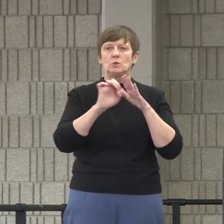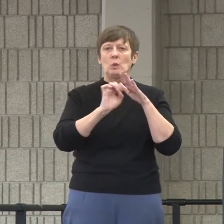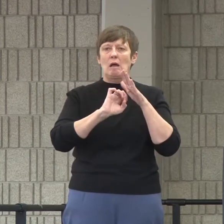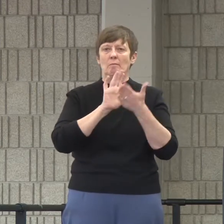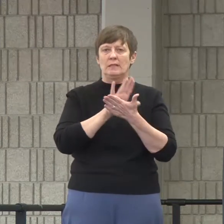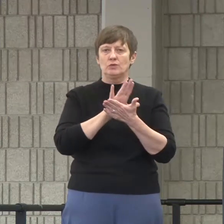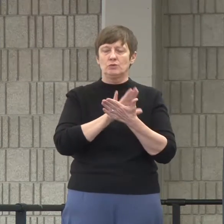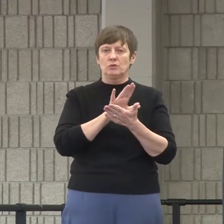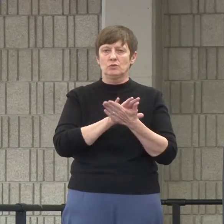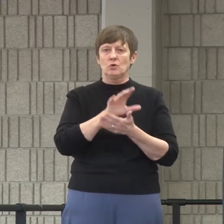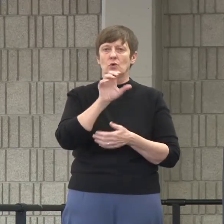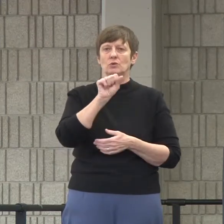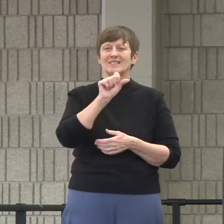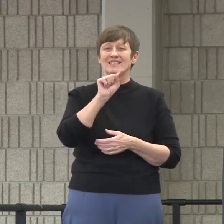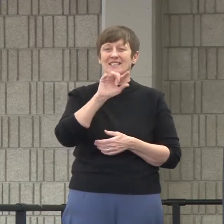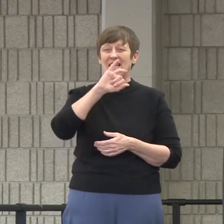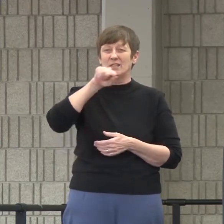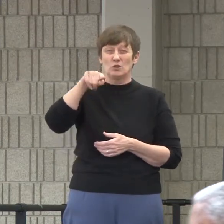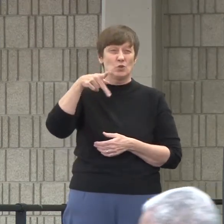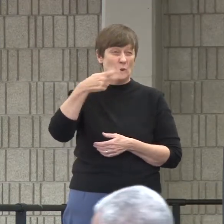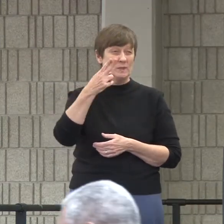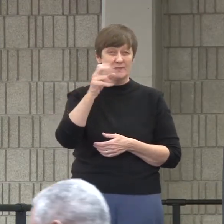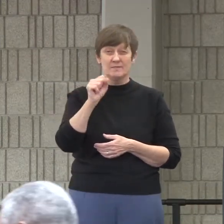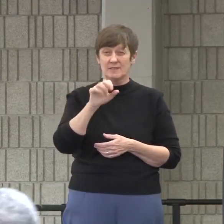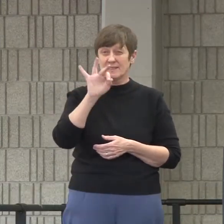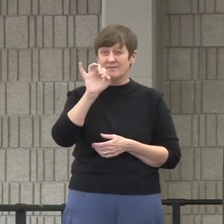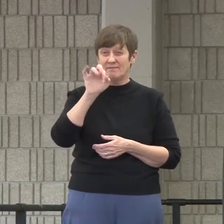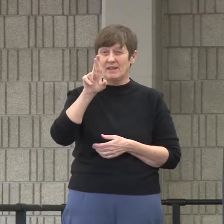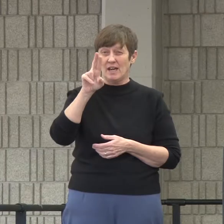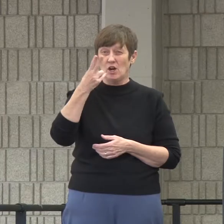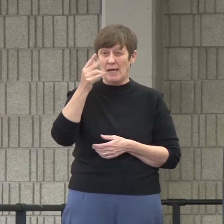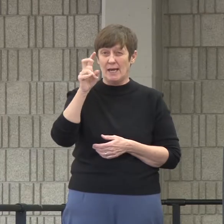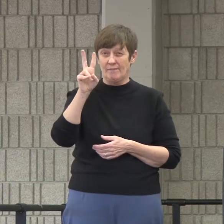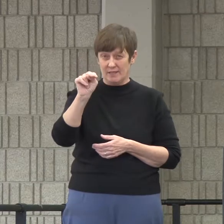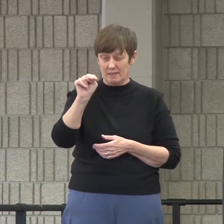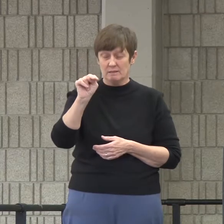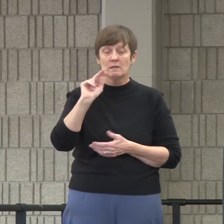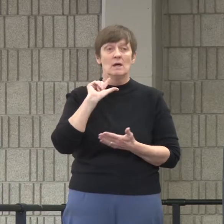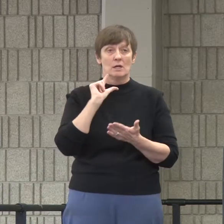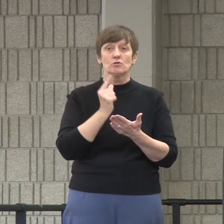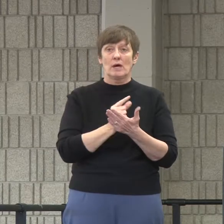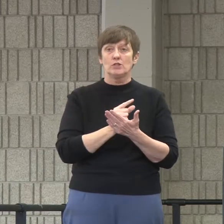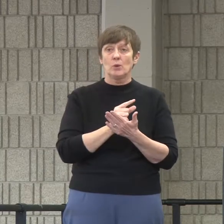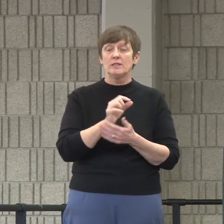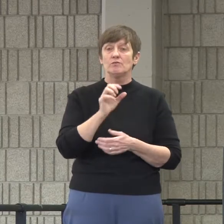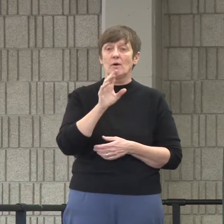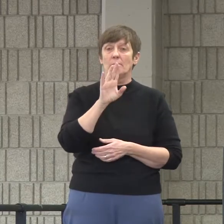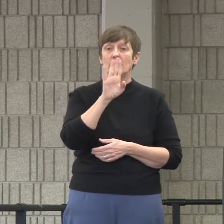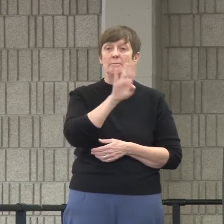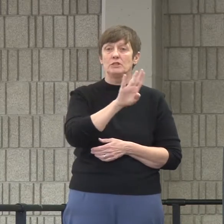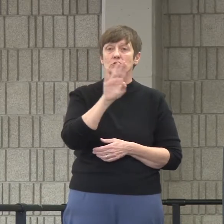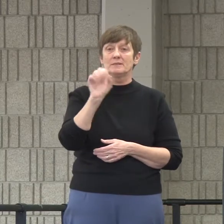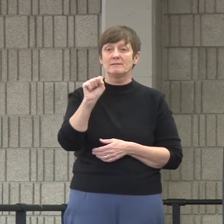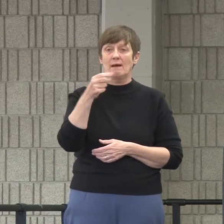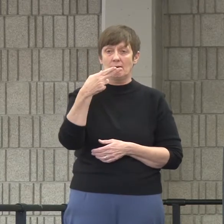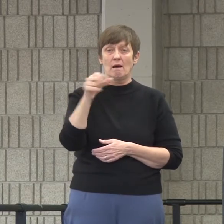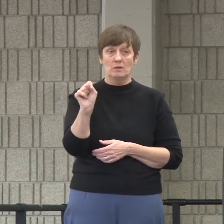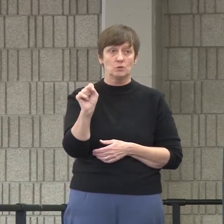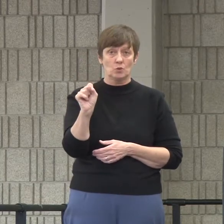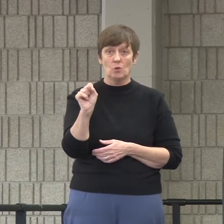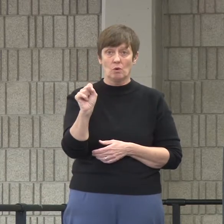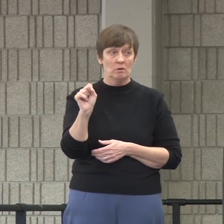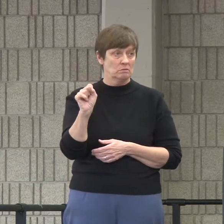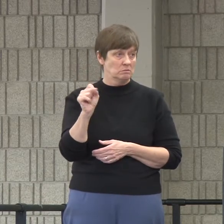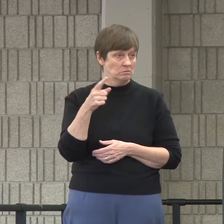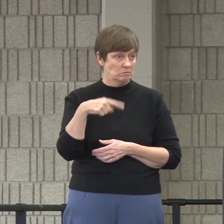school at St. Joseph's in Fairhaven, and I graduated from Bishop Sang High School. Perhaps some